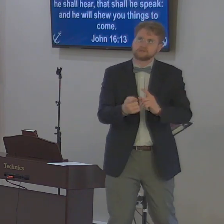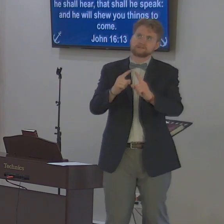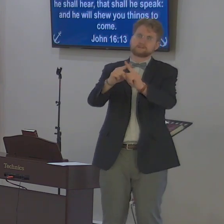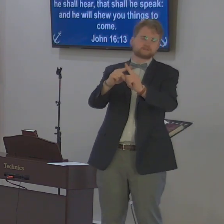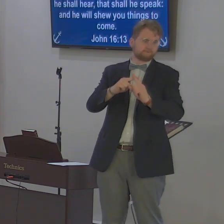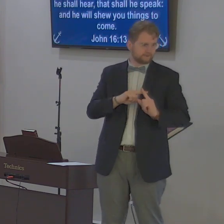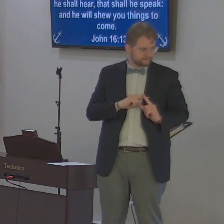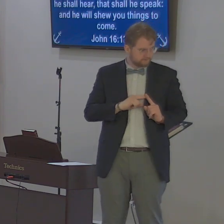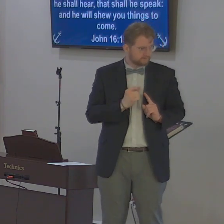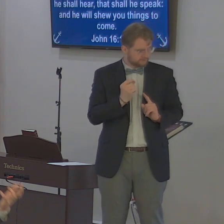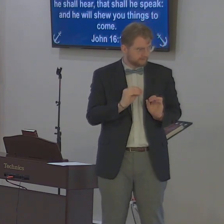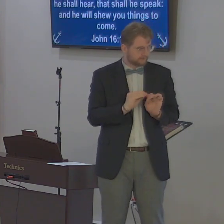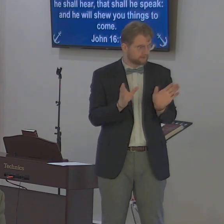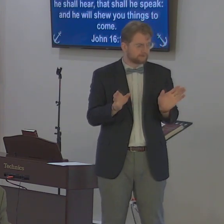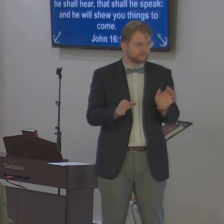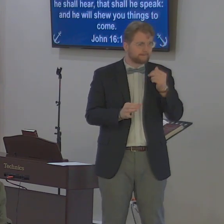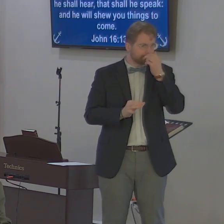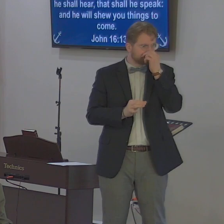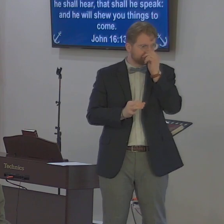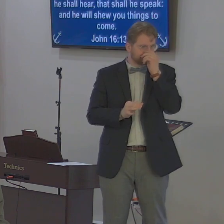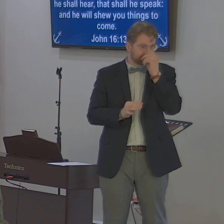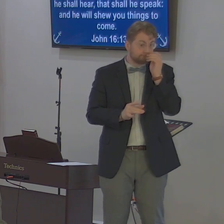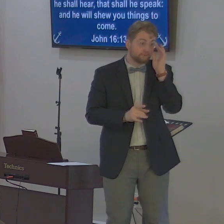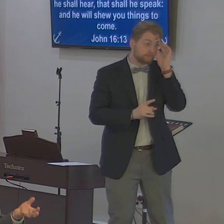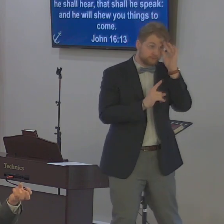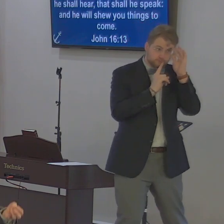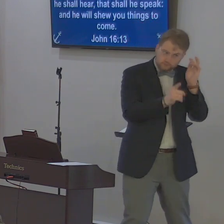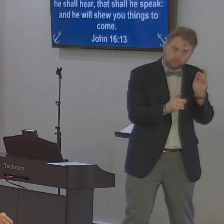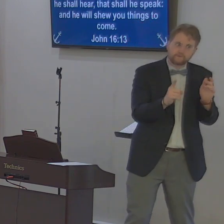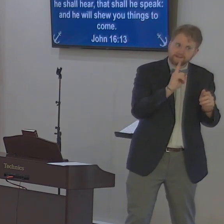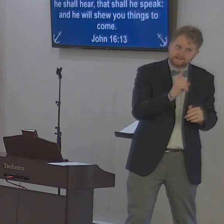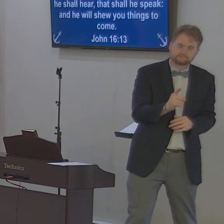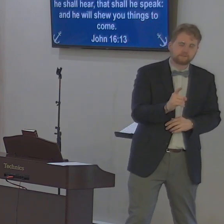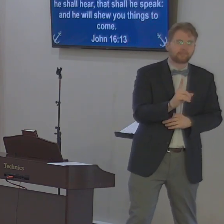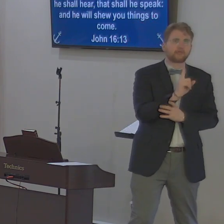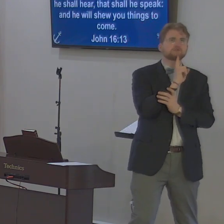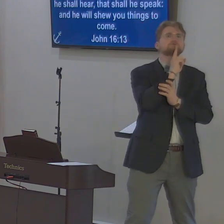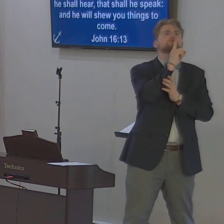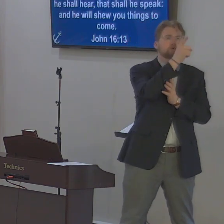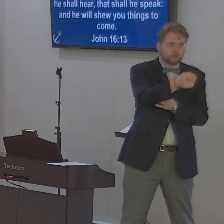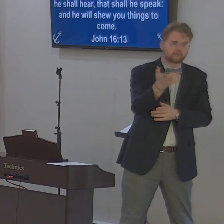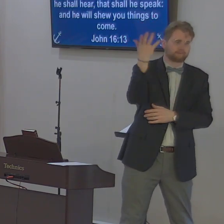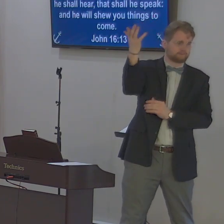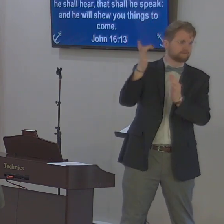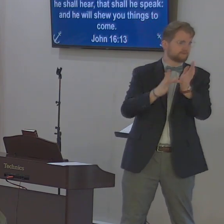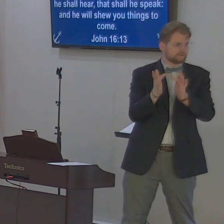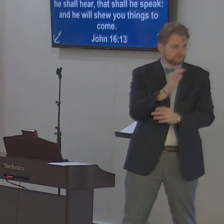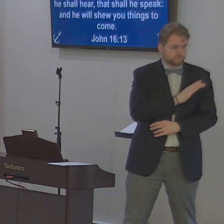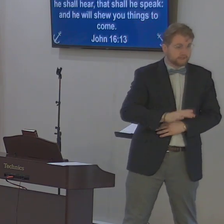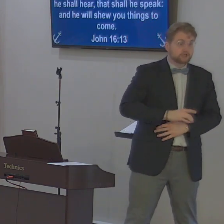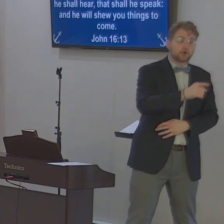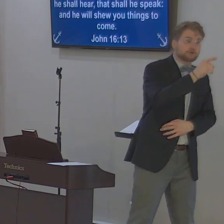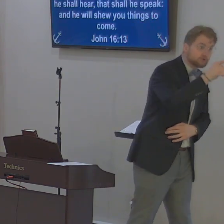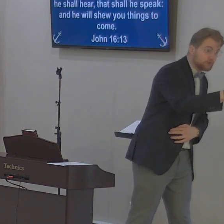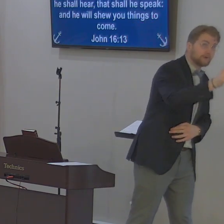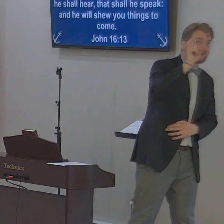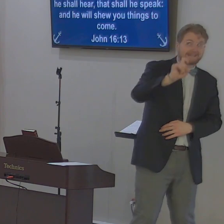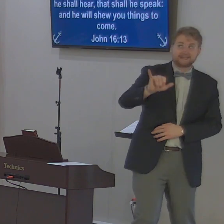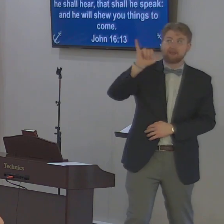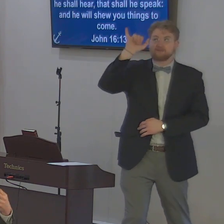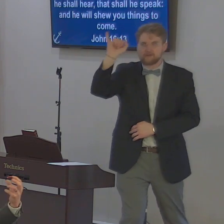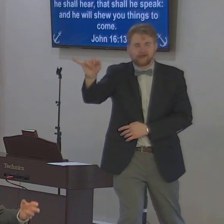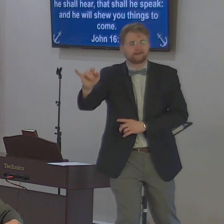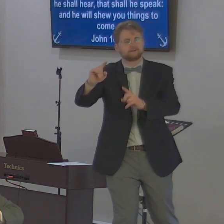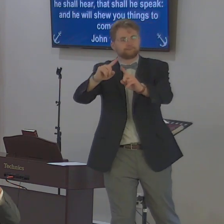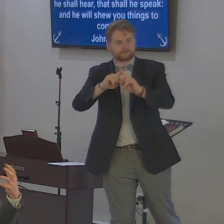Everybody with me? The truth is Jesus Christ. You need the truth to be saved. Bam, you're saved.